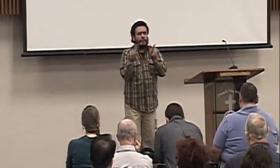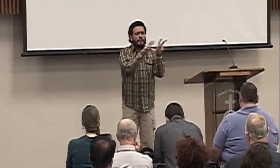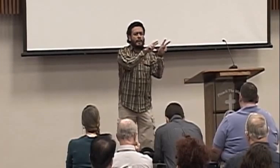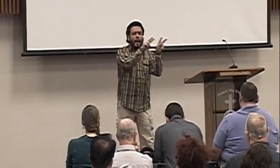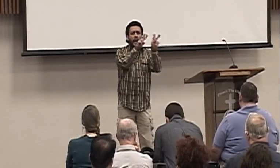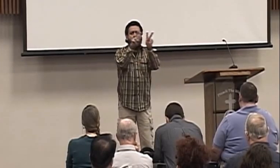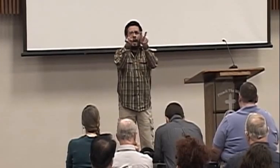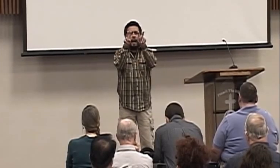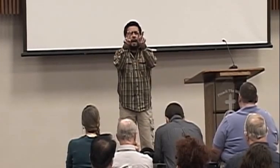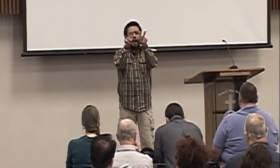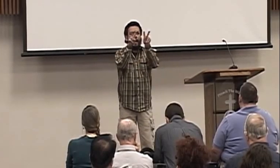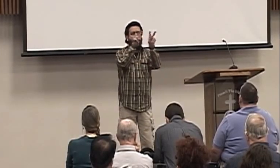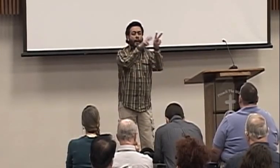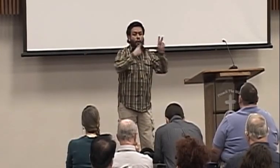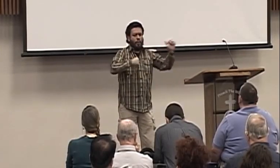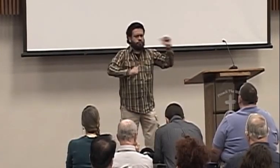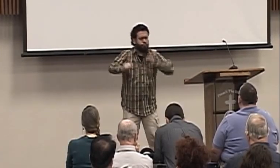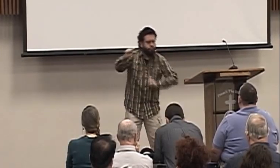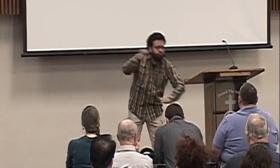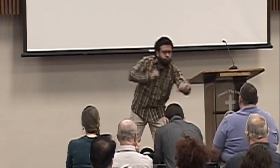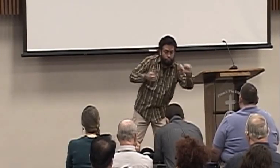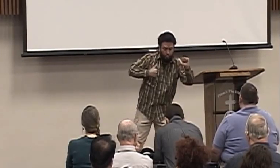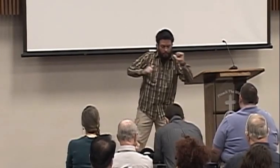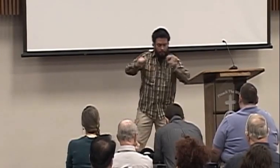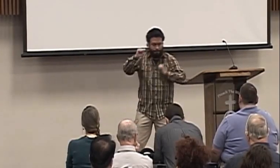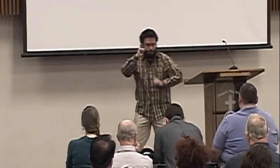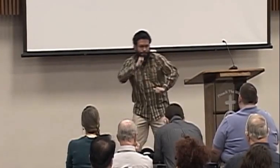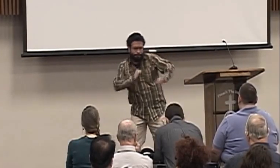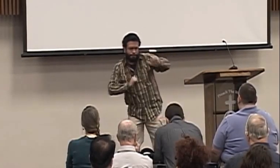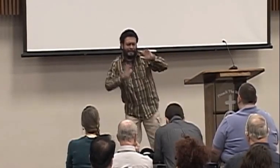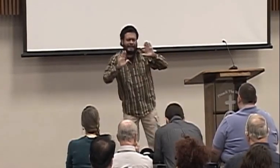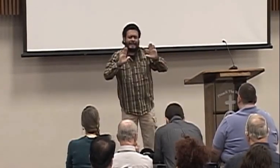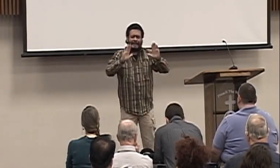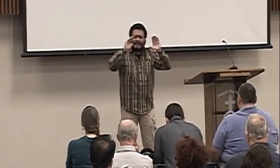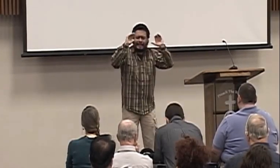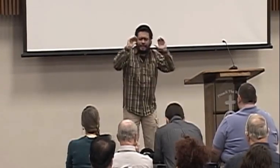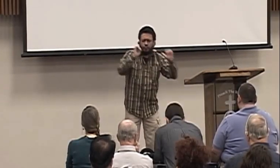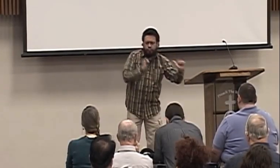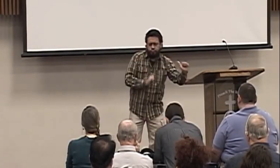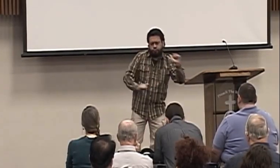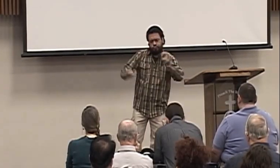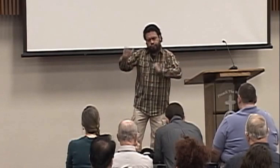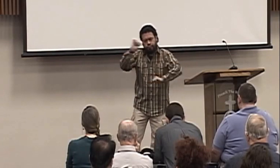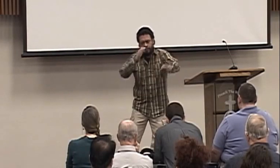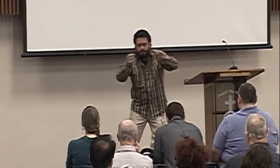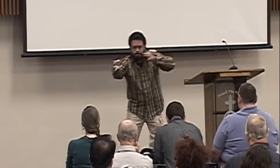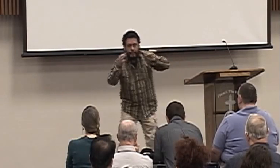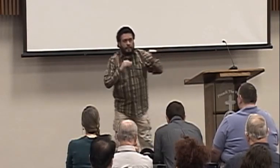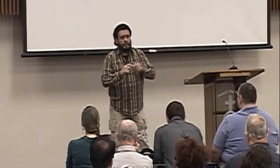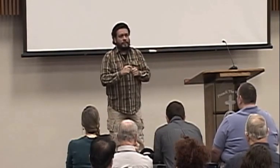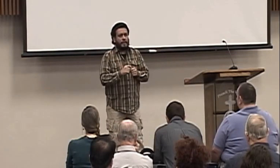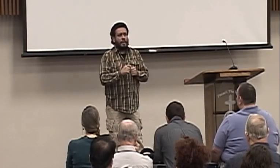showing the pictures, and I was trying to act things out to show them, trying to bring it down to their level to